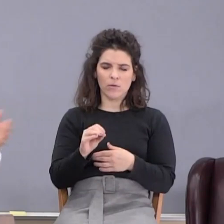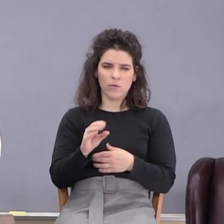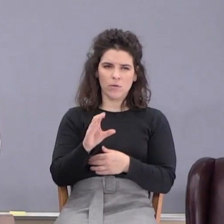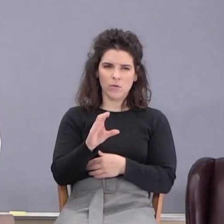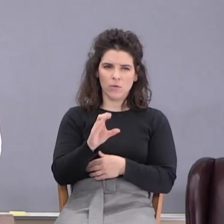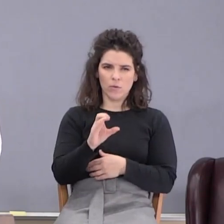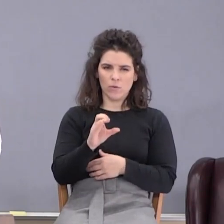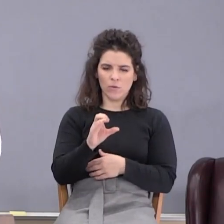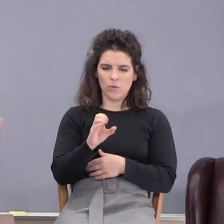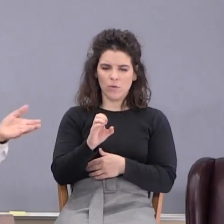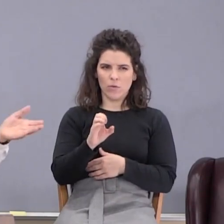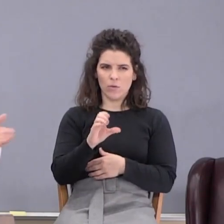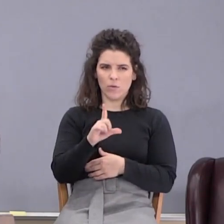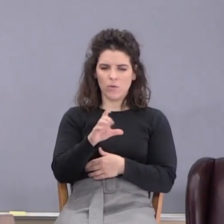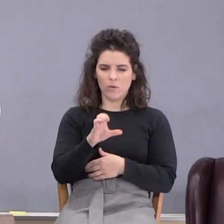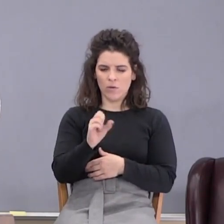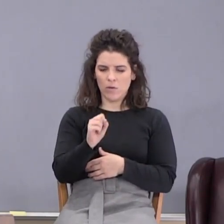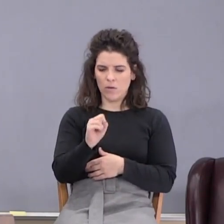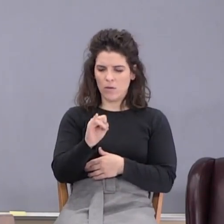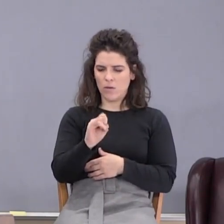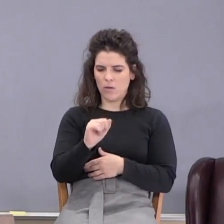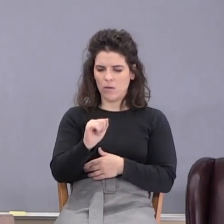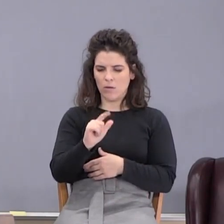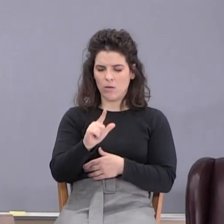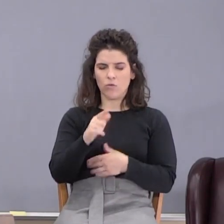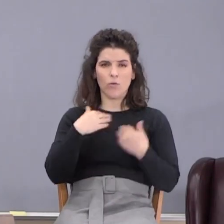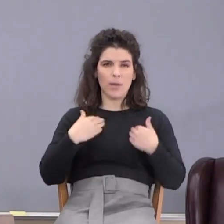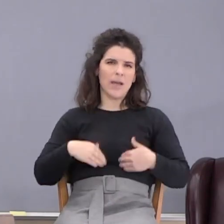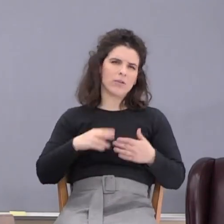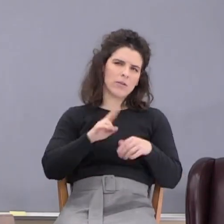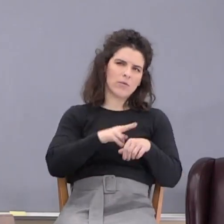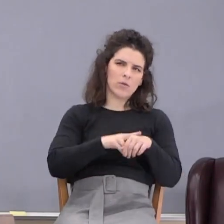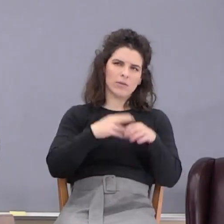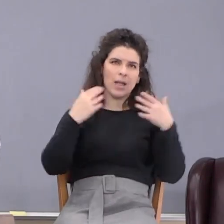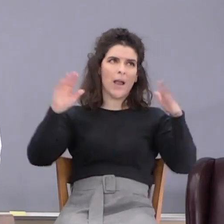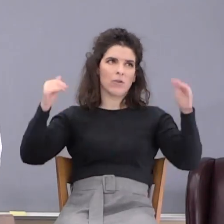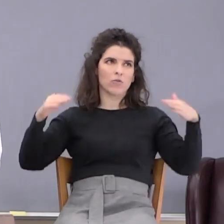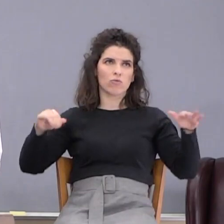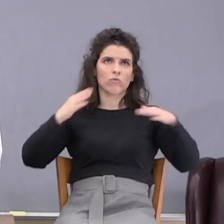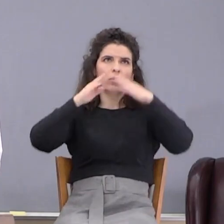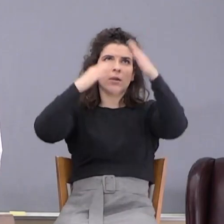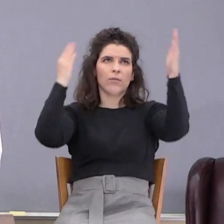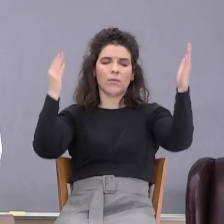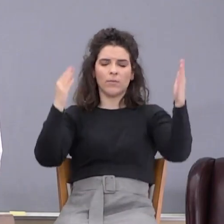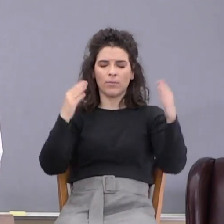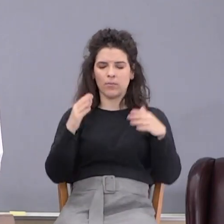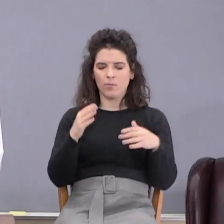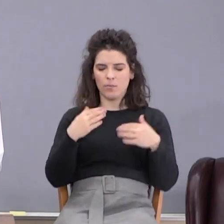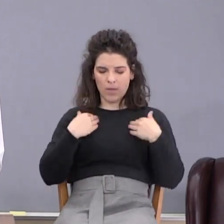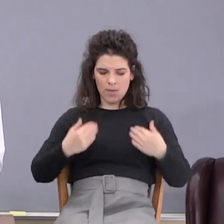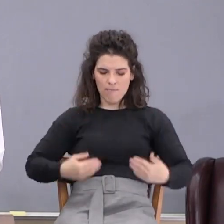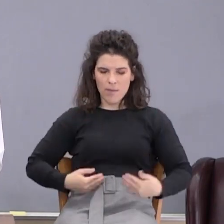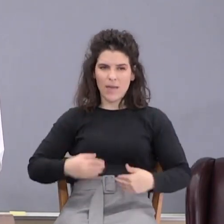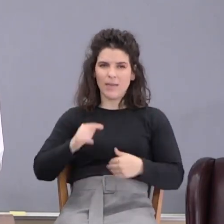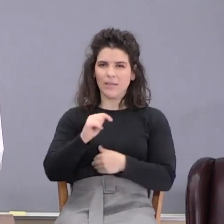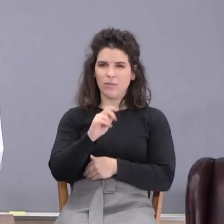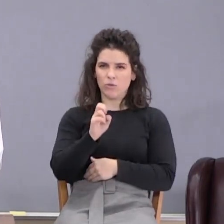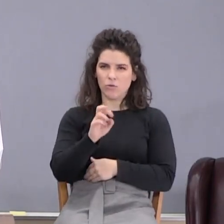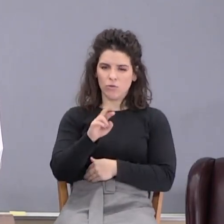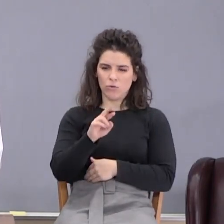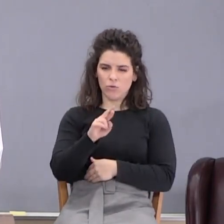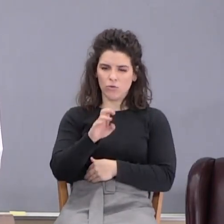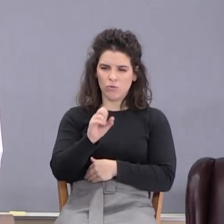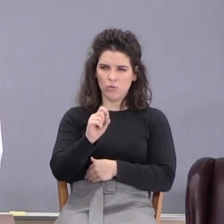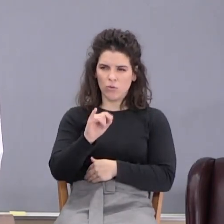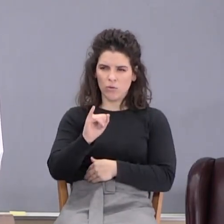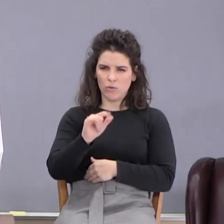celestial bodies, that, of course, reference to the heavens, and bodies terrestrial, but the glory of